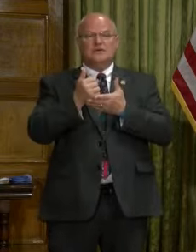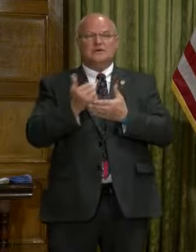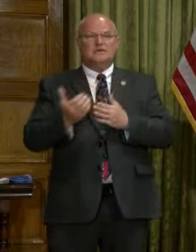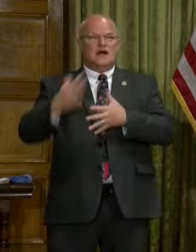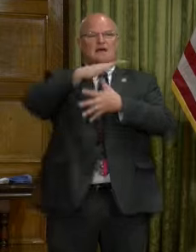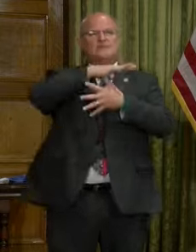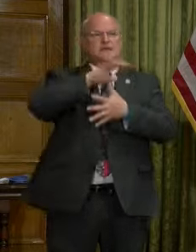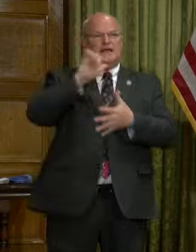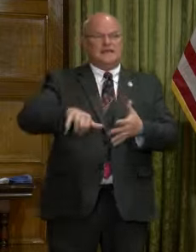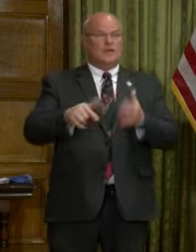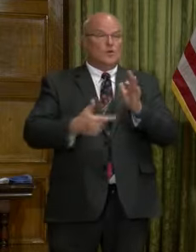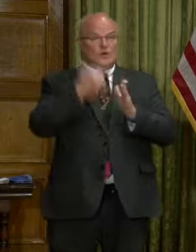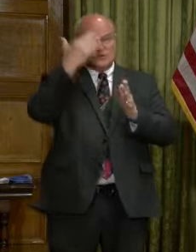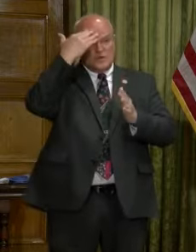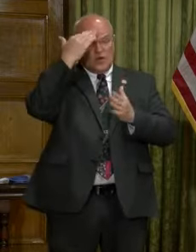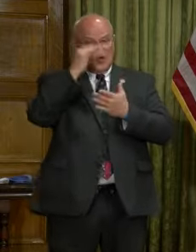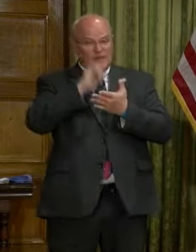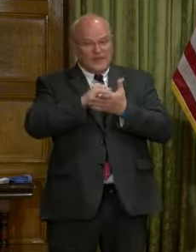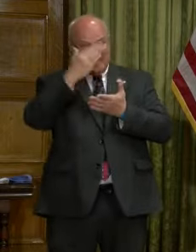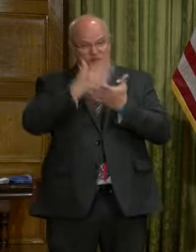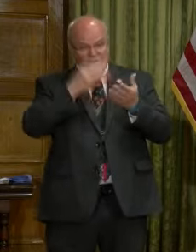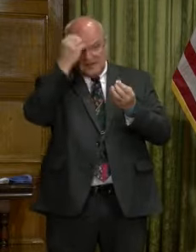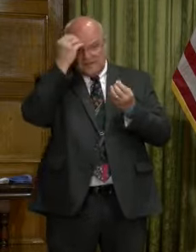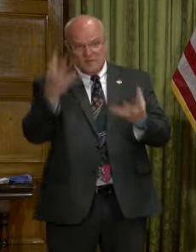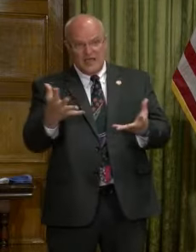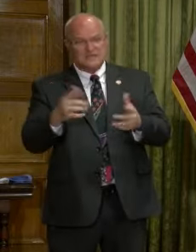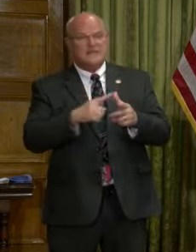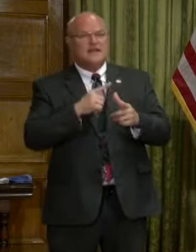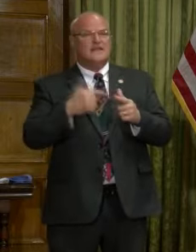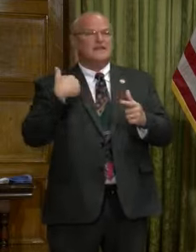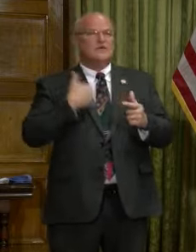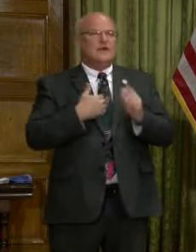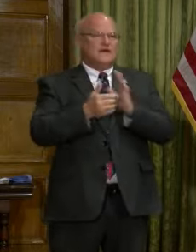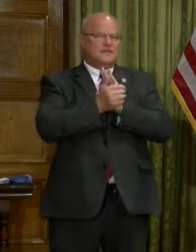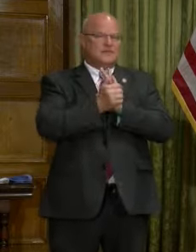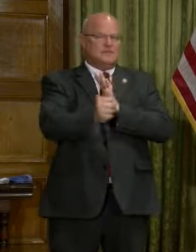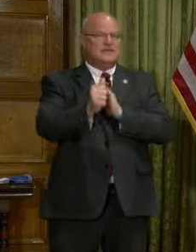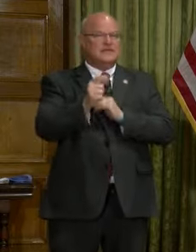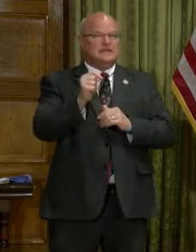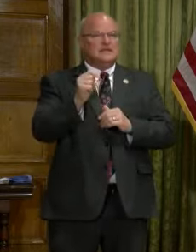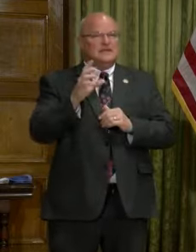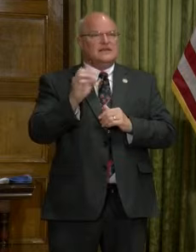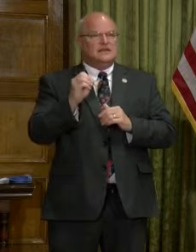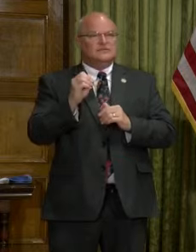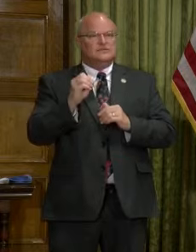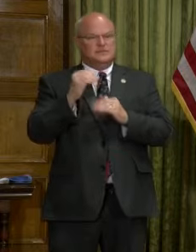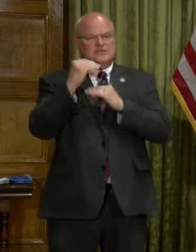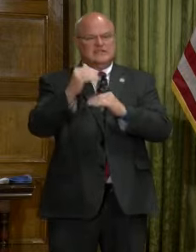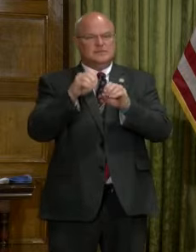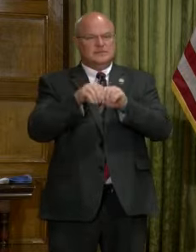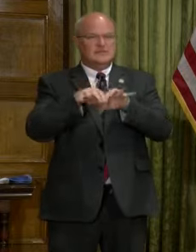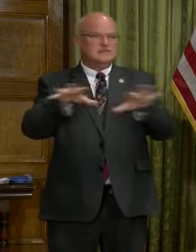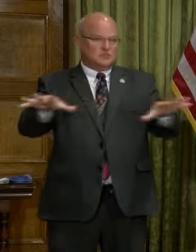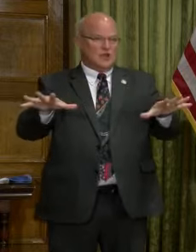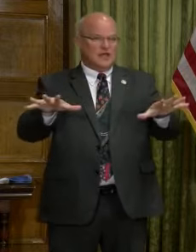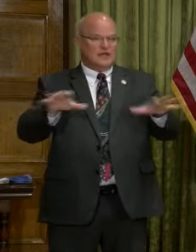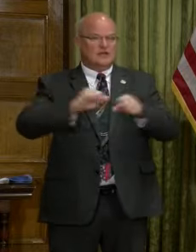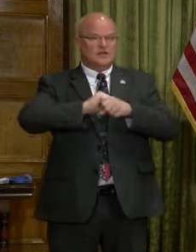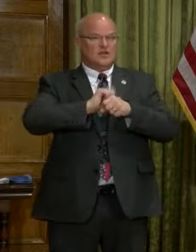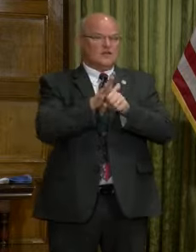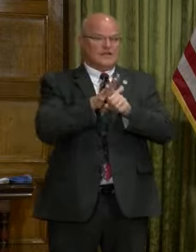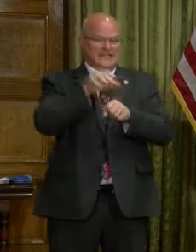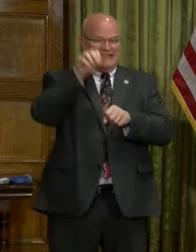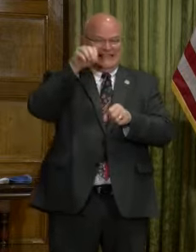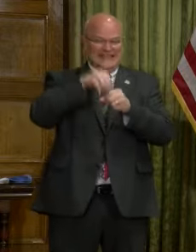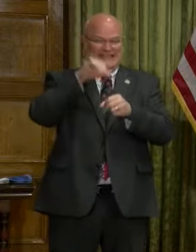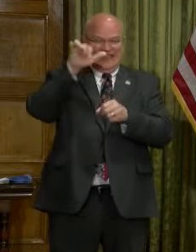that. Once we know those pieces of information, then we have the ability to limit the spread of COVID-19